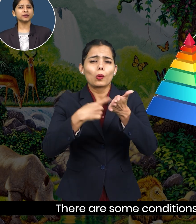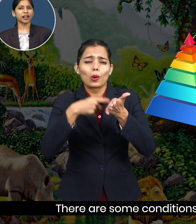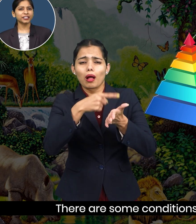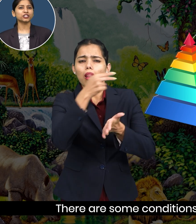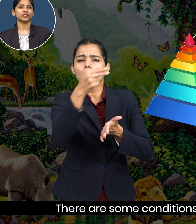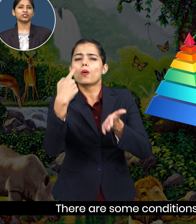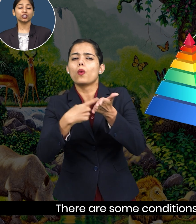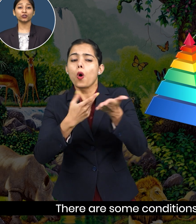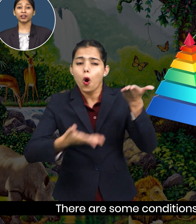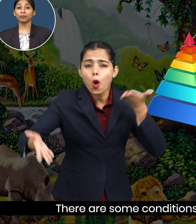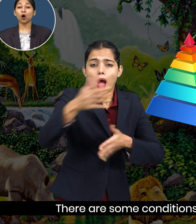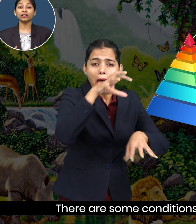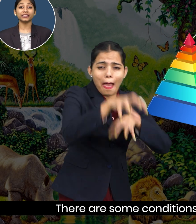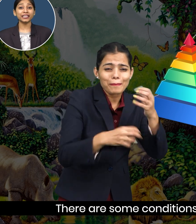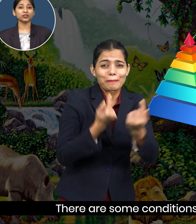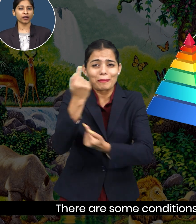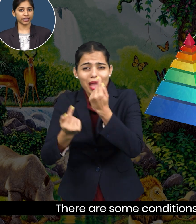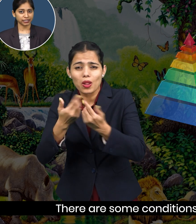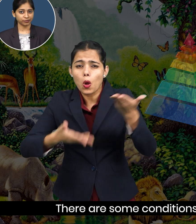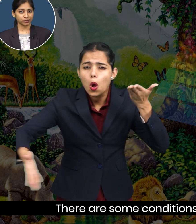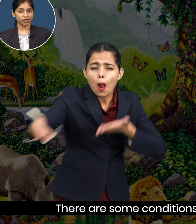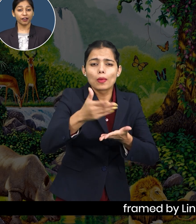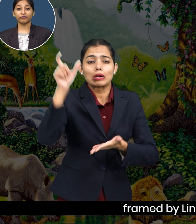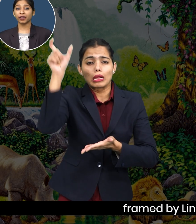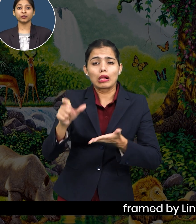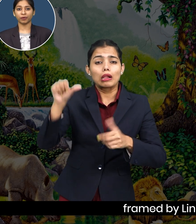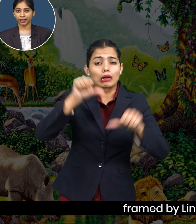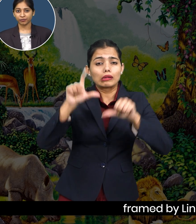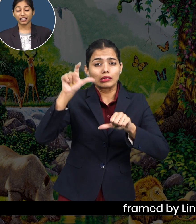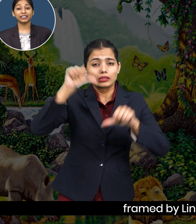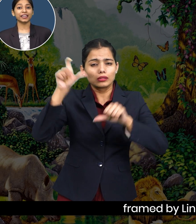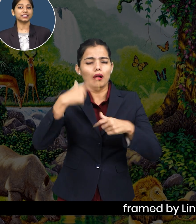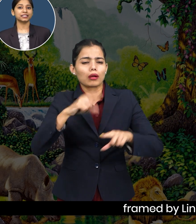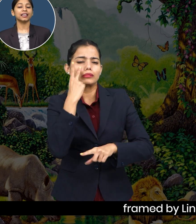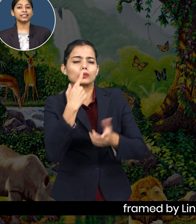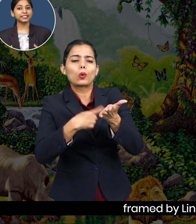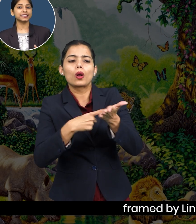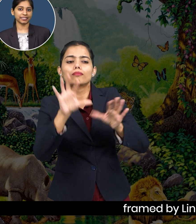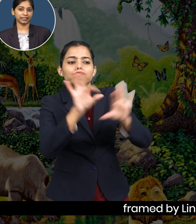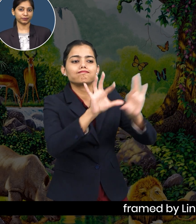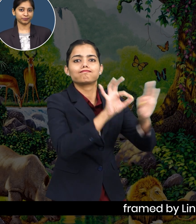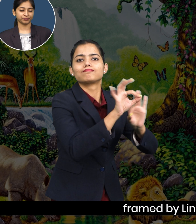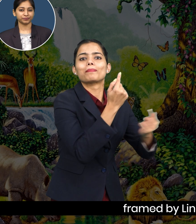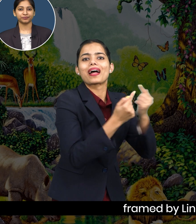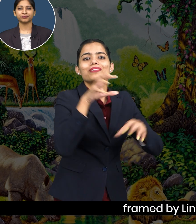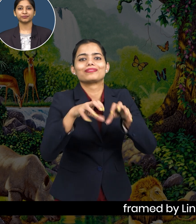There are some conditions to name all these organisms framed by Linnaeus. Let us see.